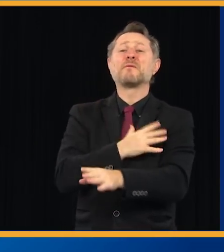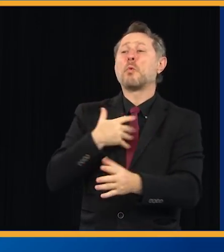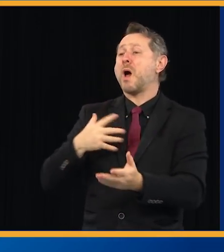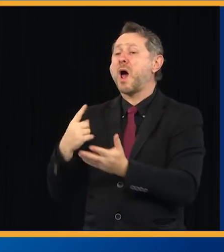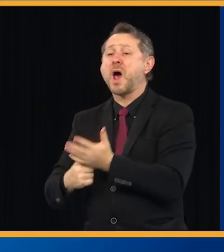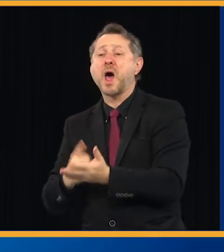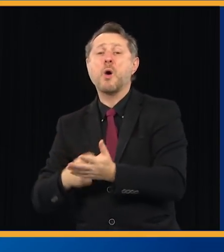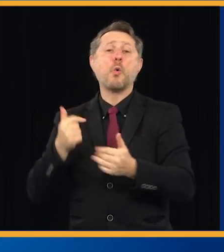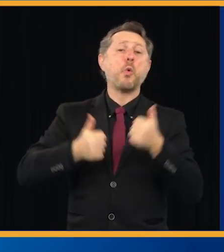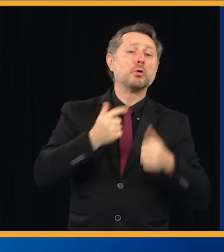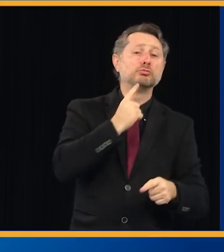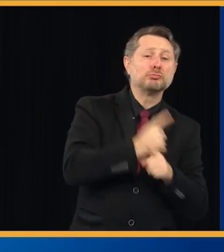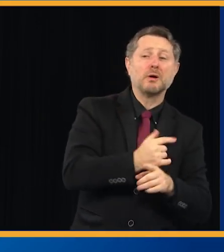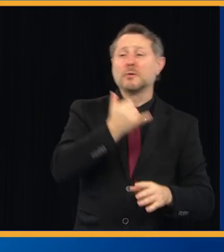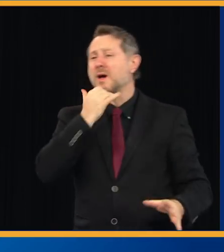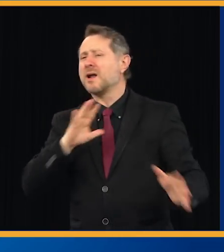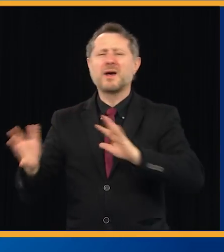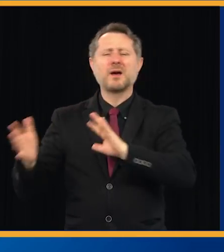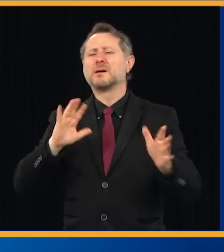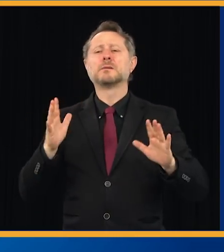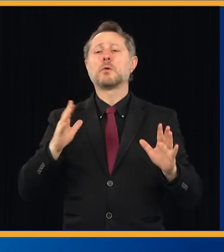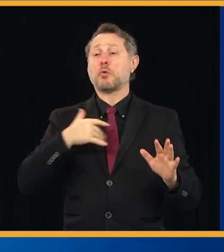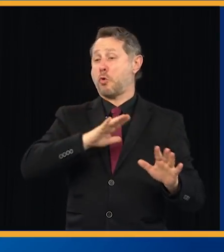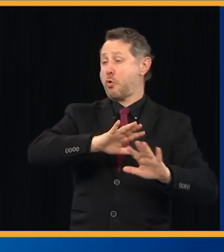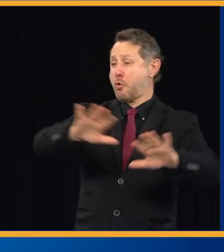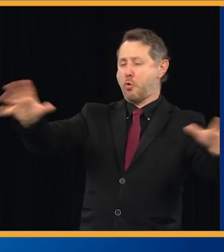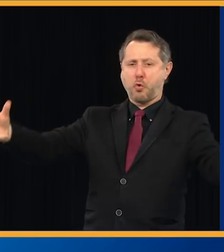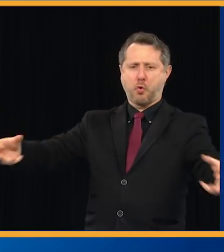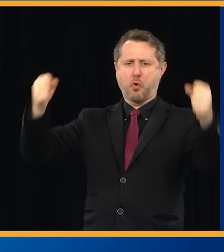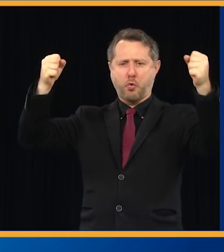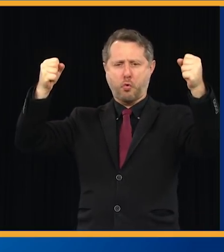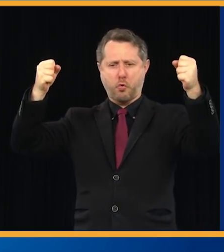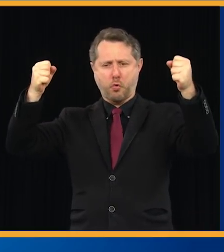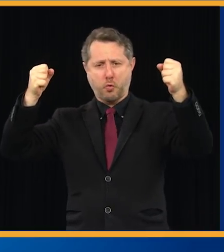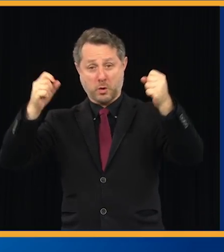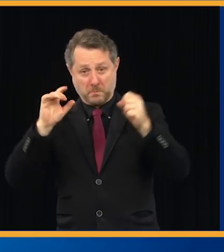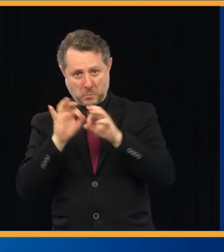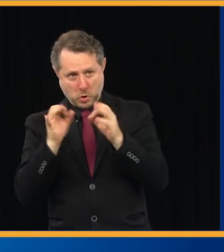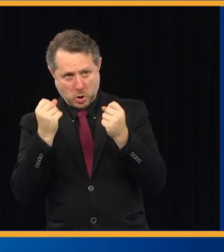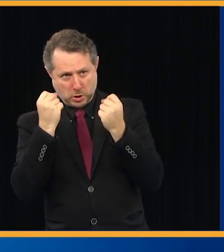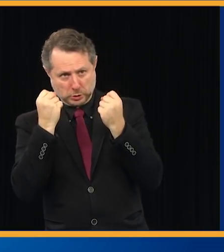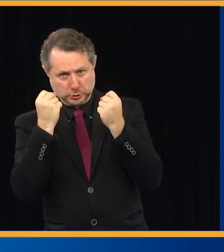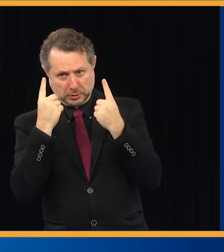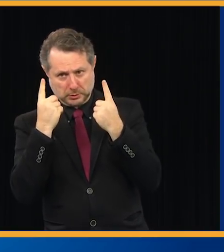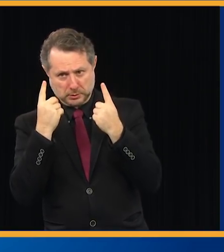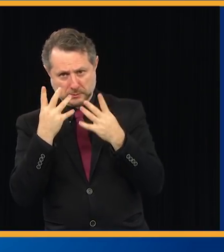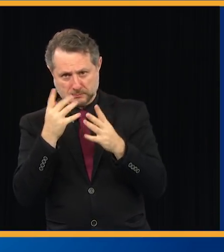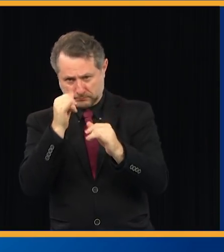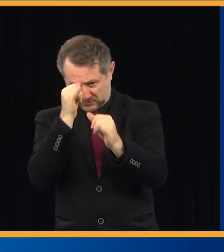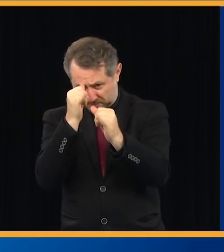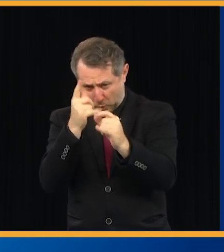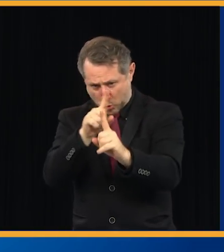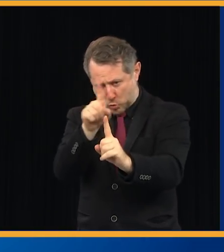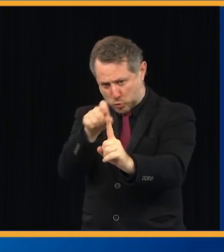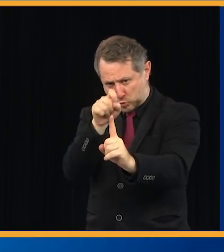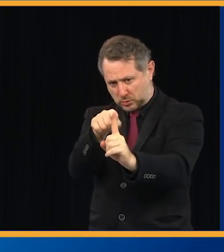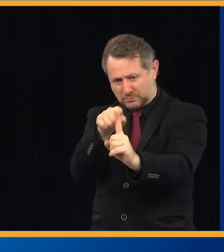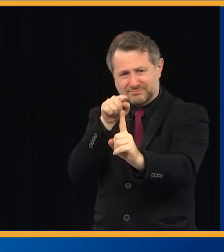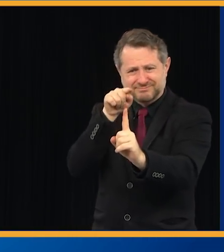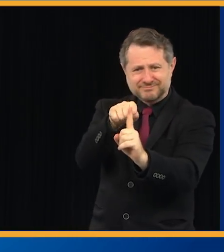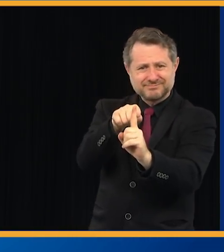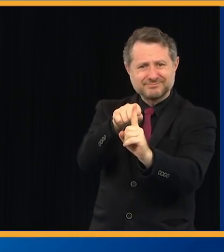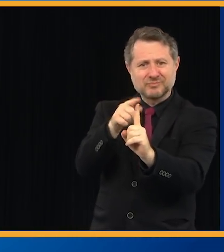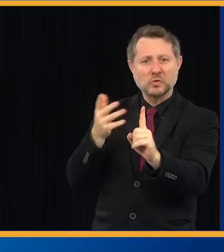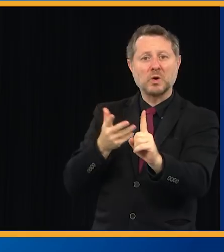all understanding the same question, right? And the question here is not, do